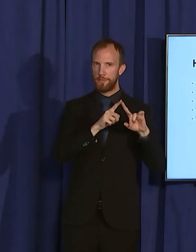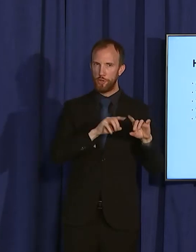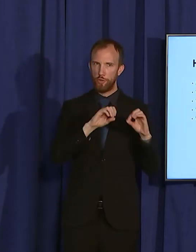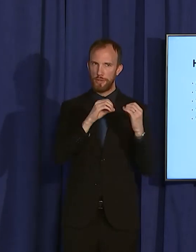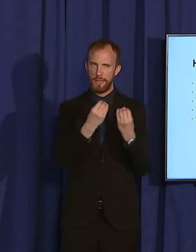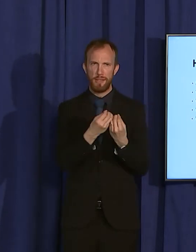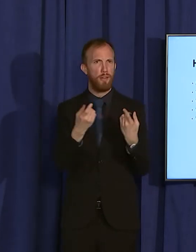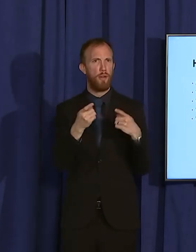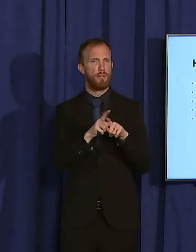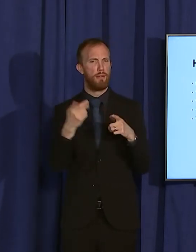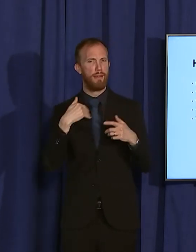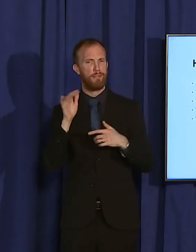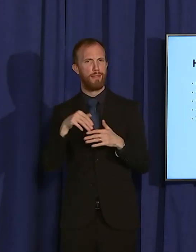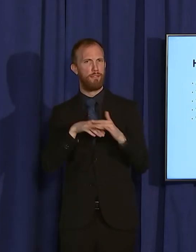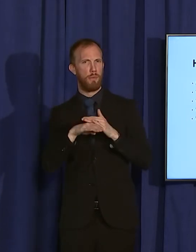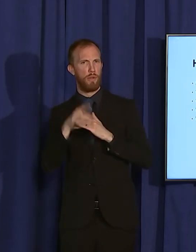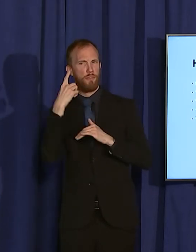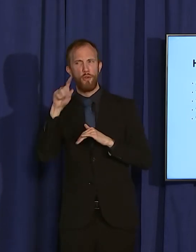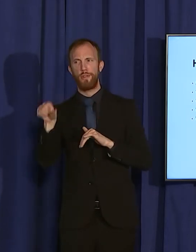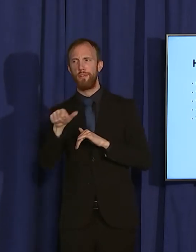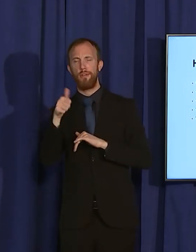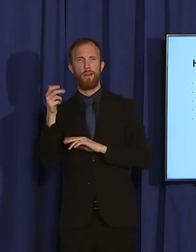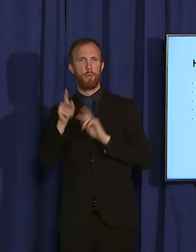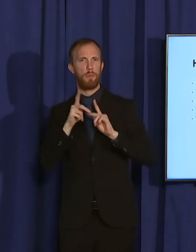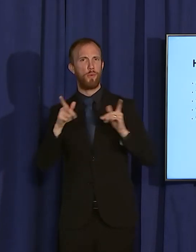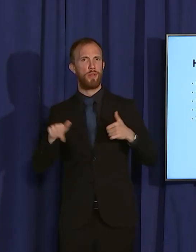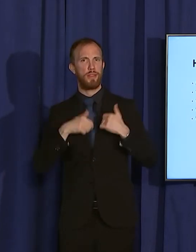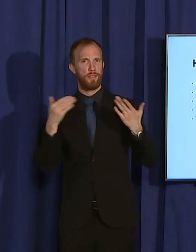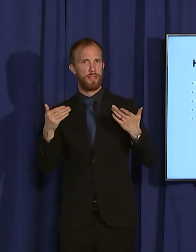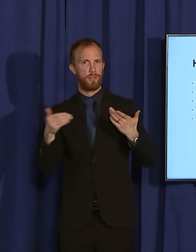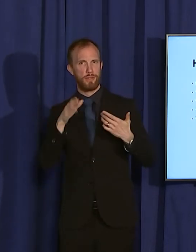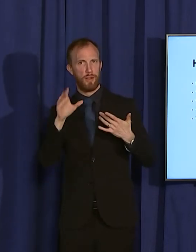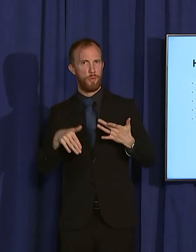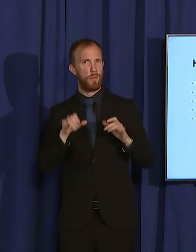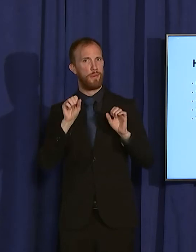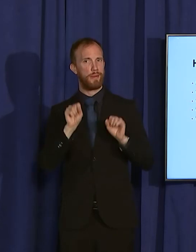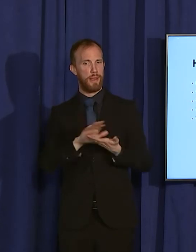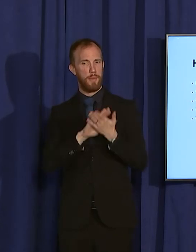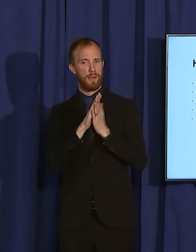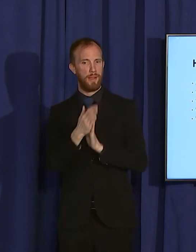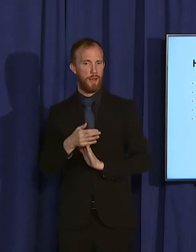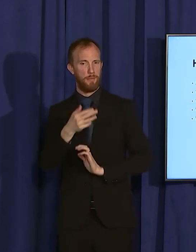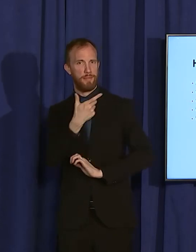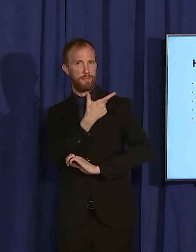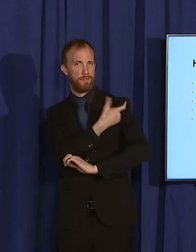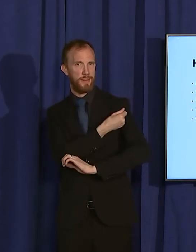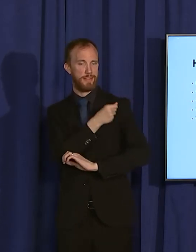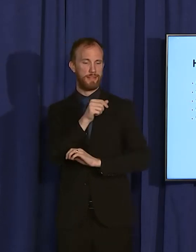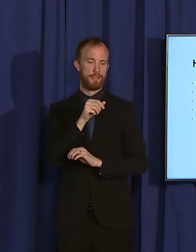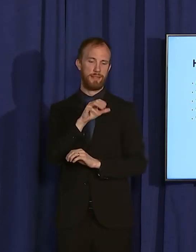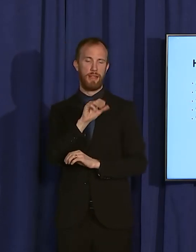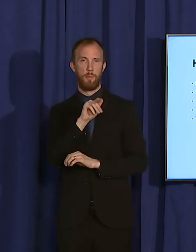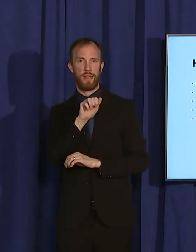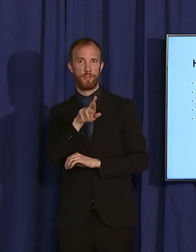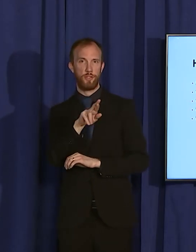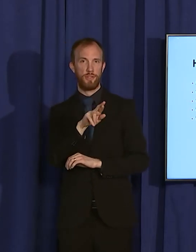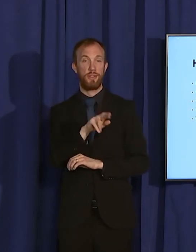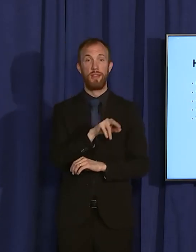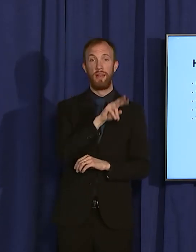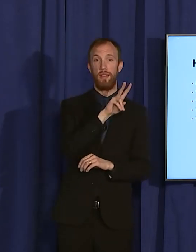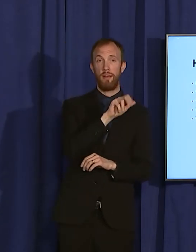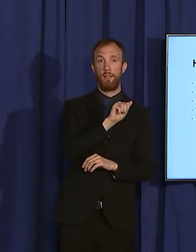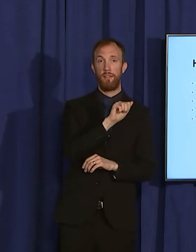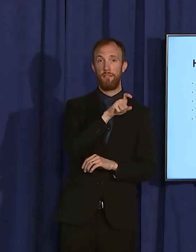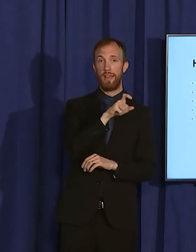individual Chicagoans to make sure people can get the training to become vaccine ambassadors. You'll be hearing more about Vax and Relax, which is going to be some